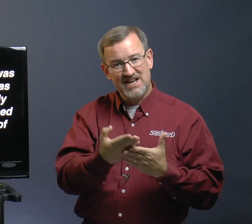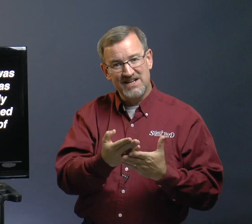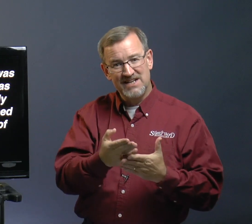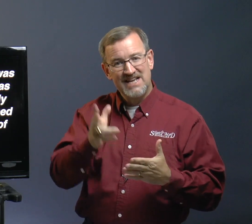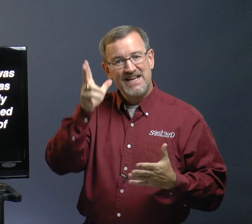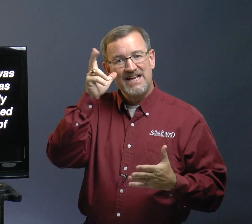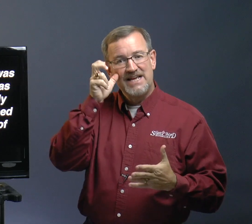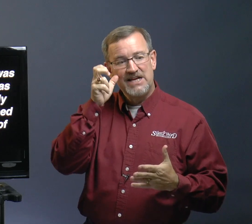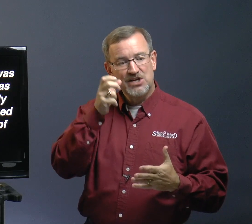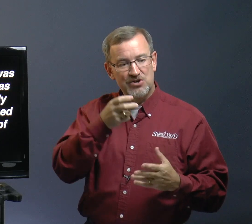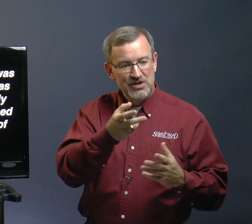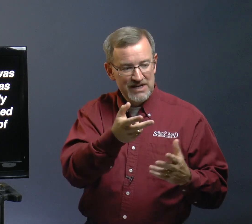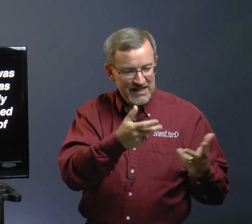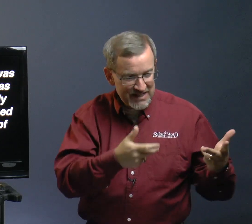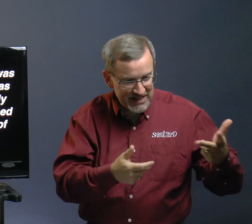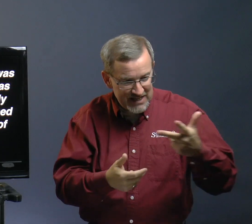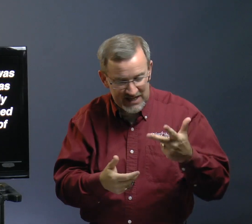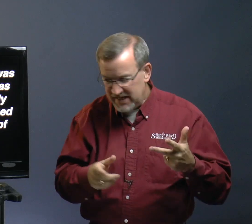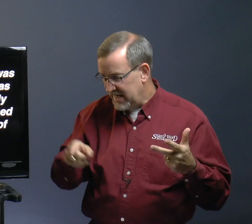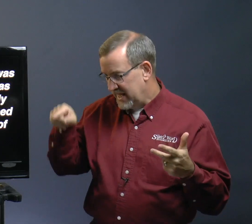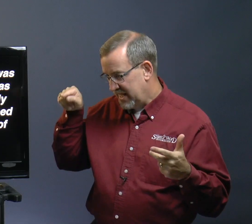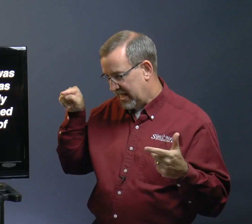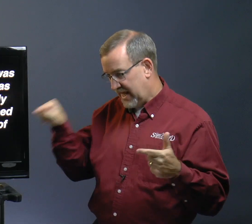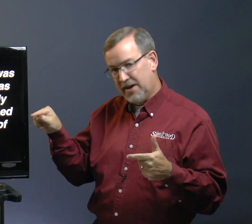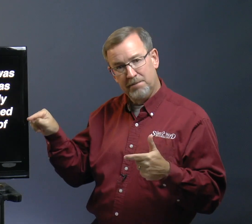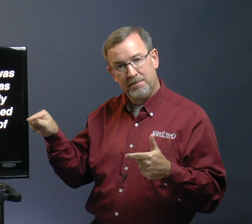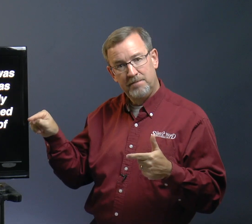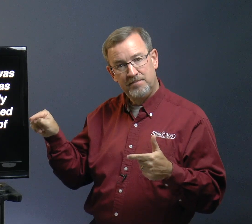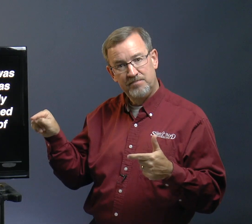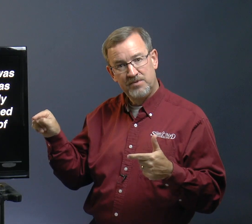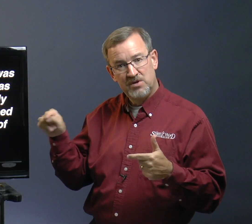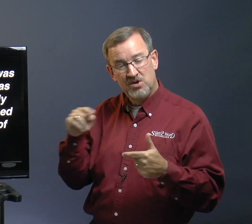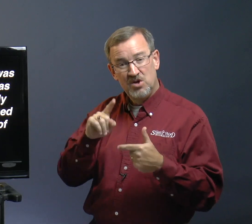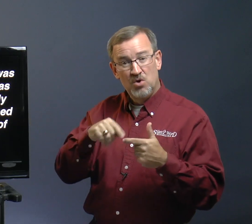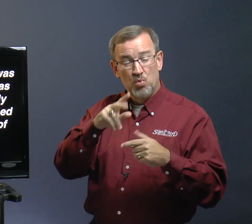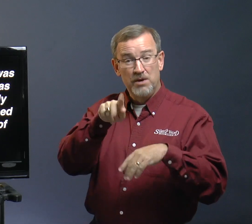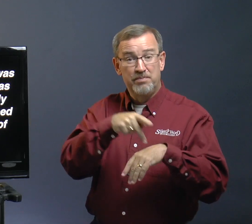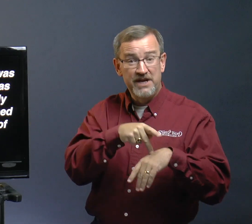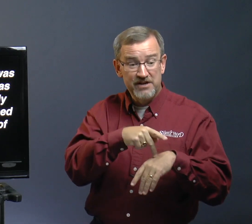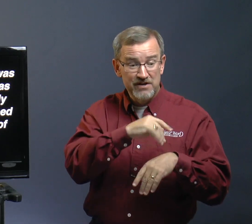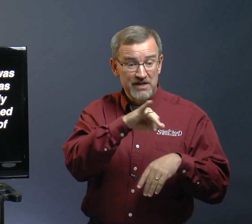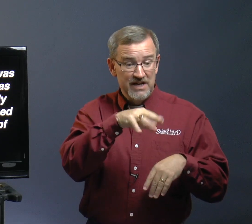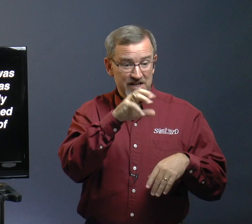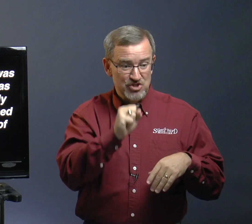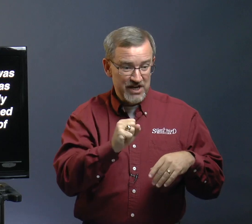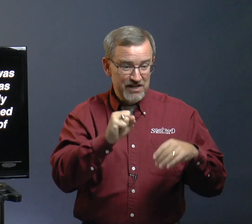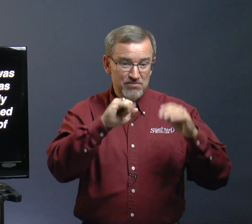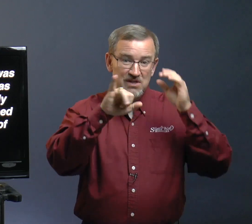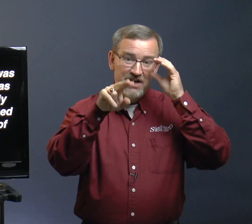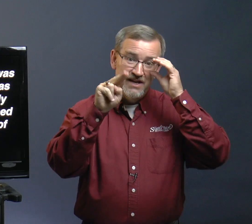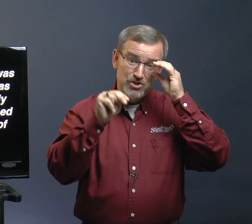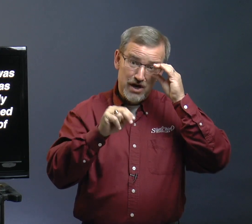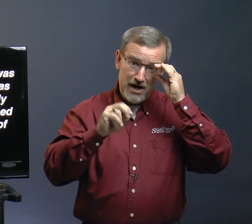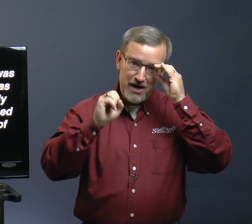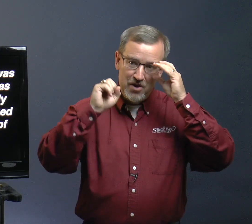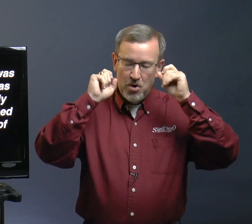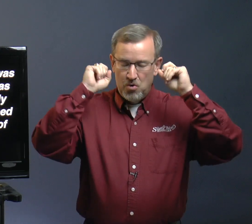son. Hear ye him. When Peter and James and John opened